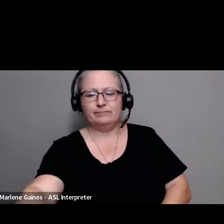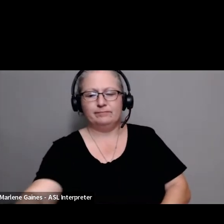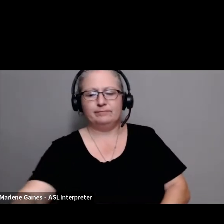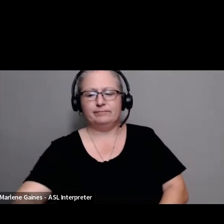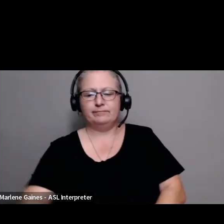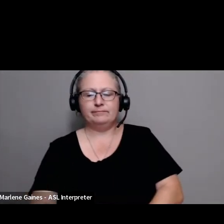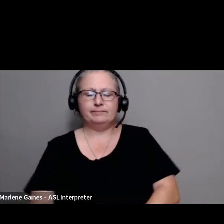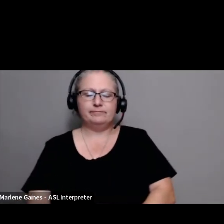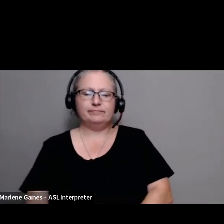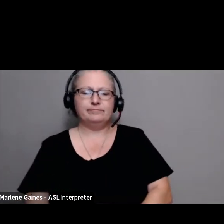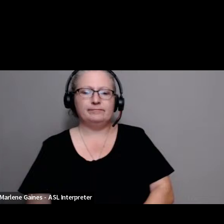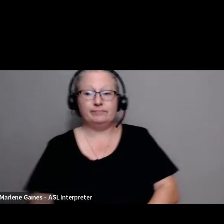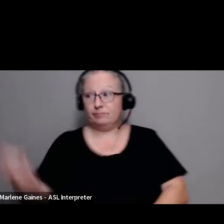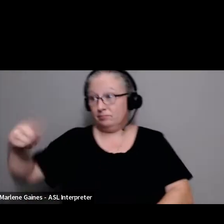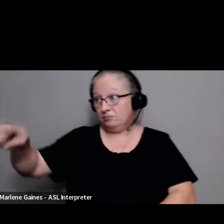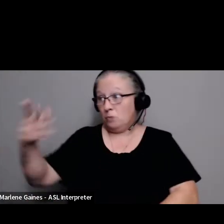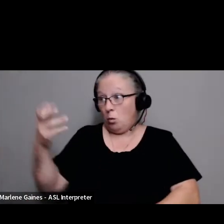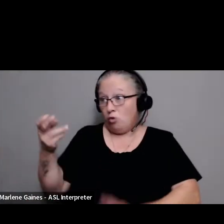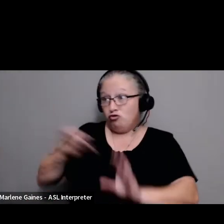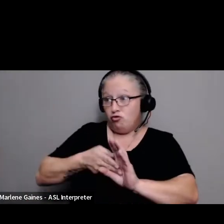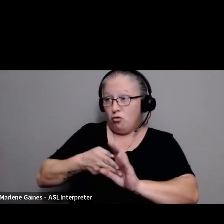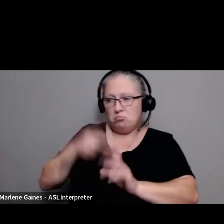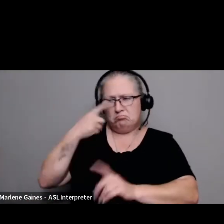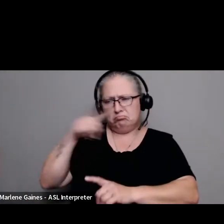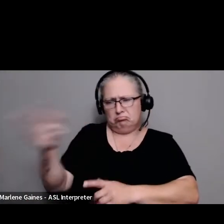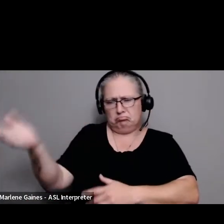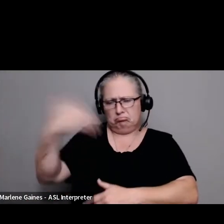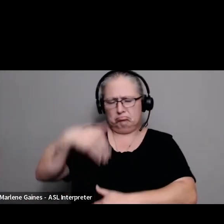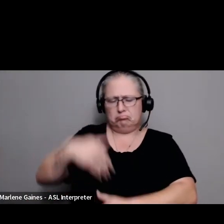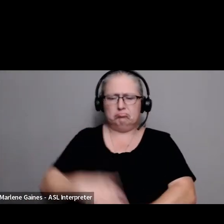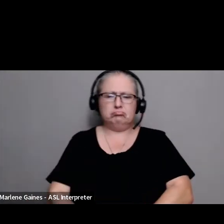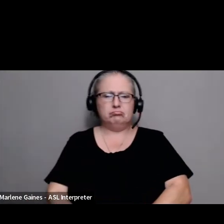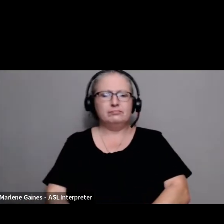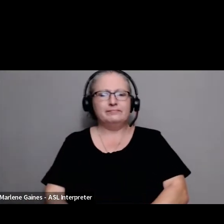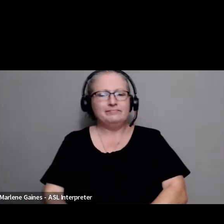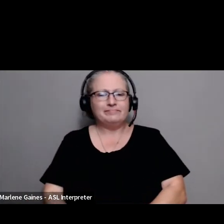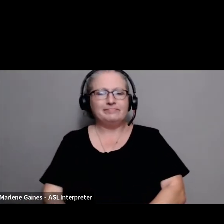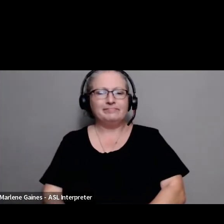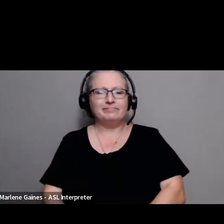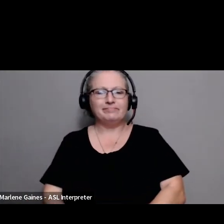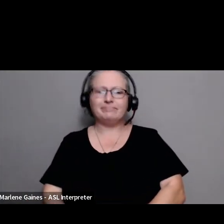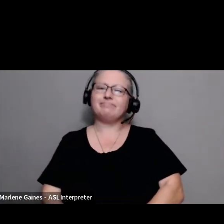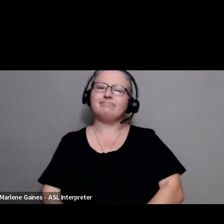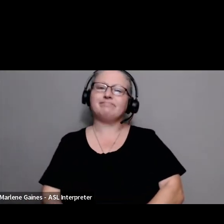If any of you want to join us, you're welcome to come around and join us. You all.